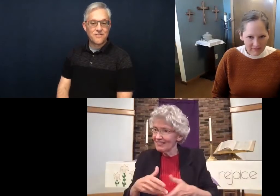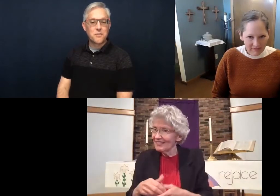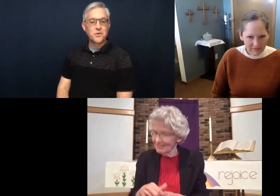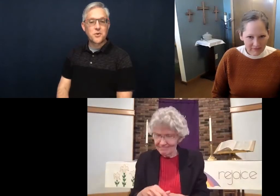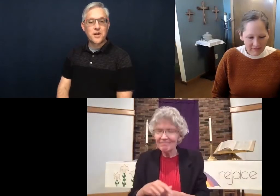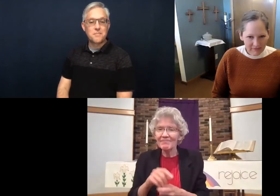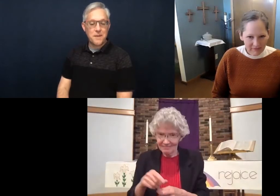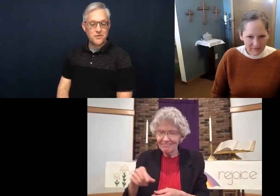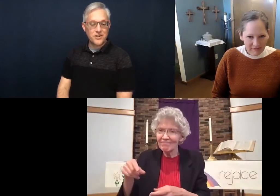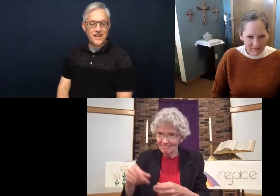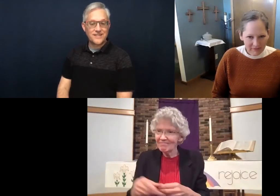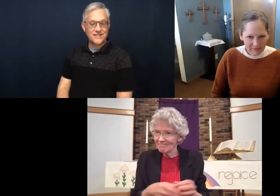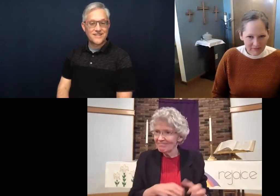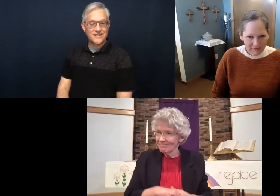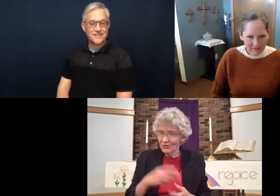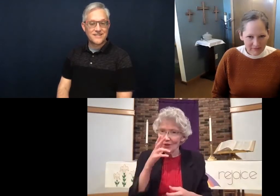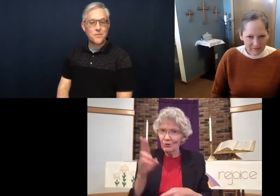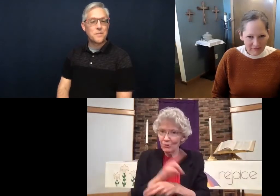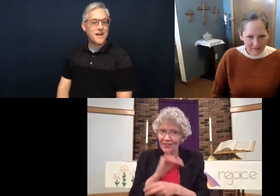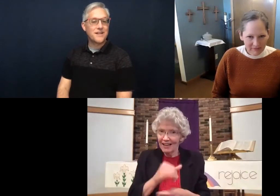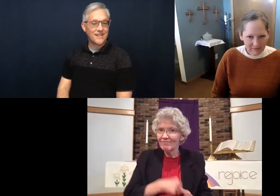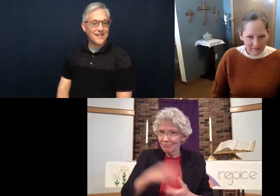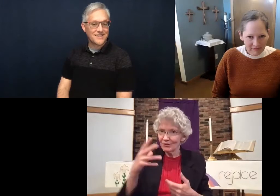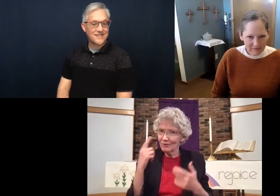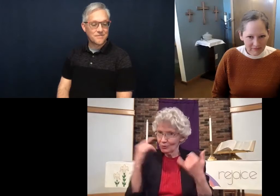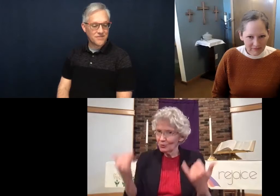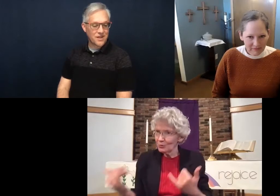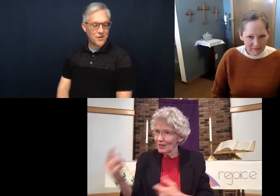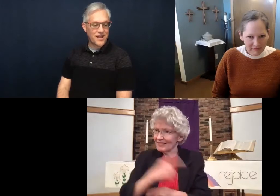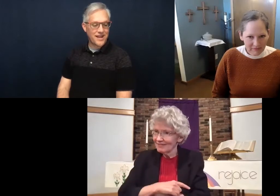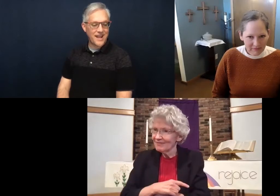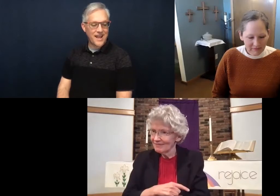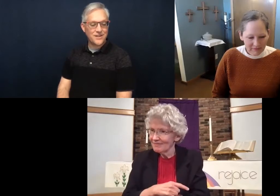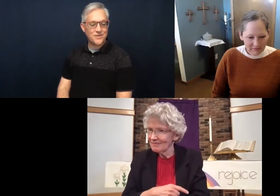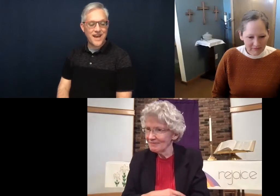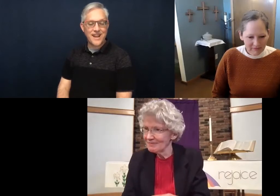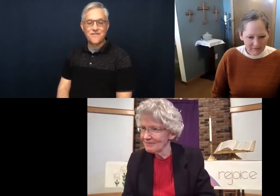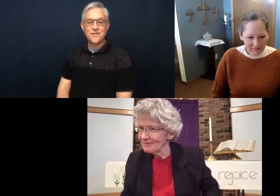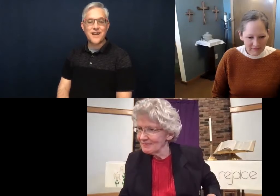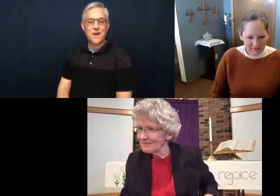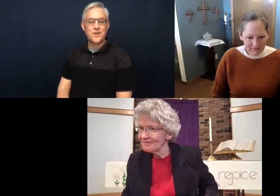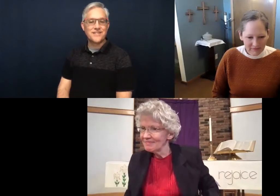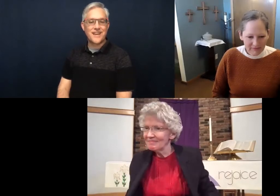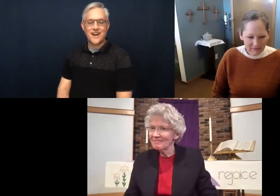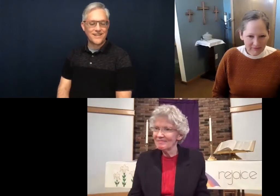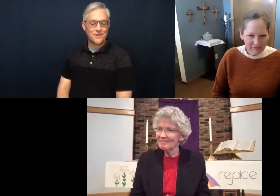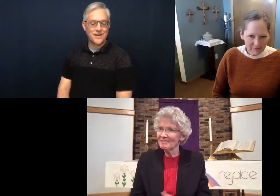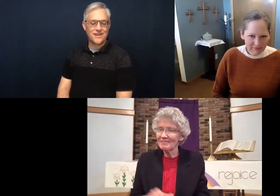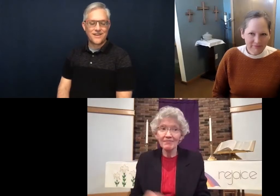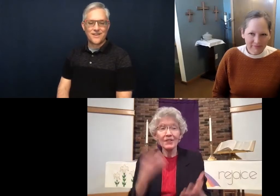from your torn up paper chains that we made in Lent, go ahead and use that every time we say hallelujah.